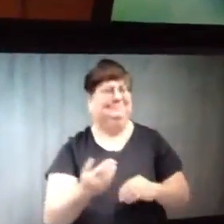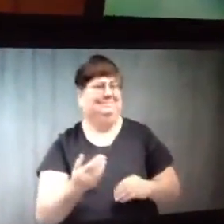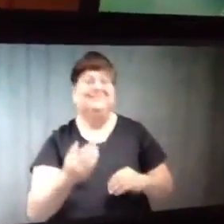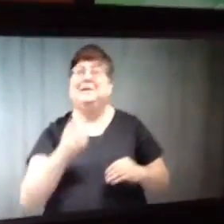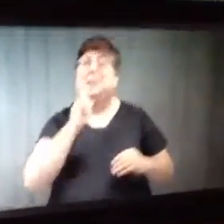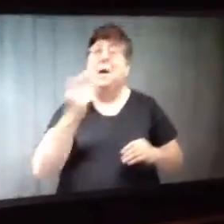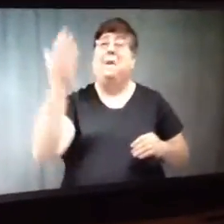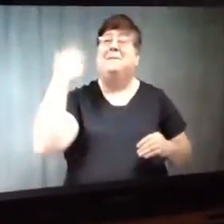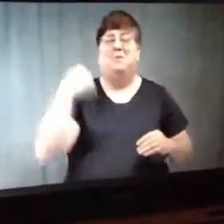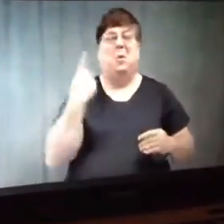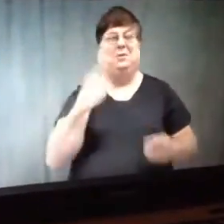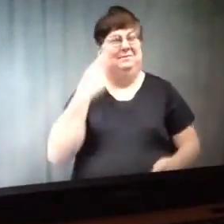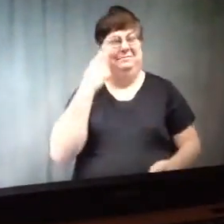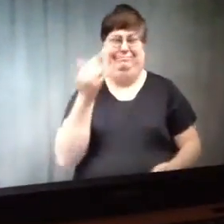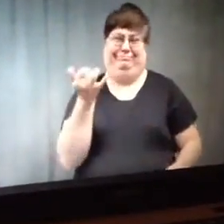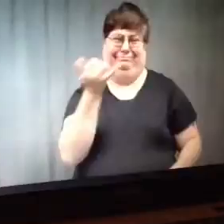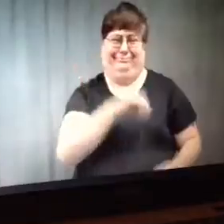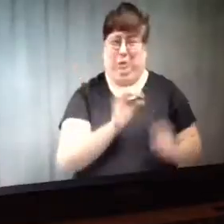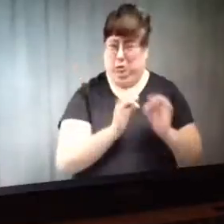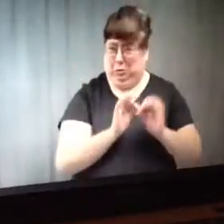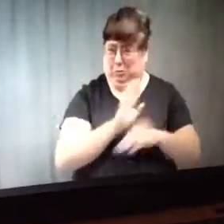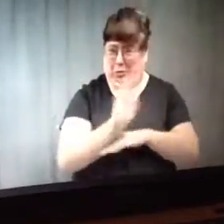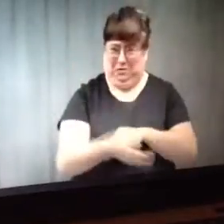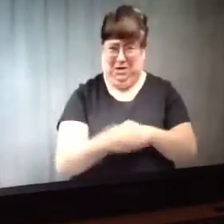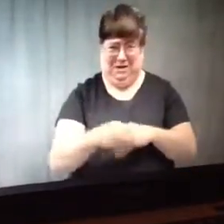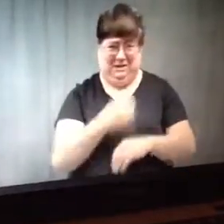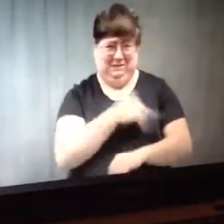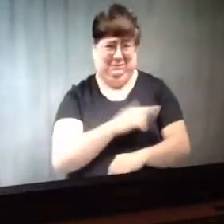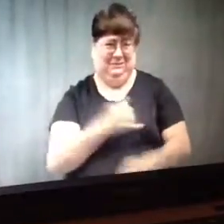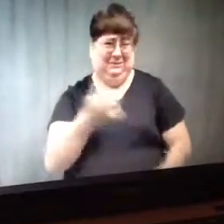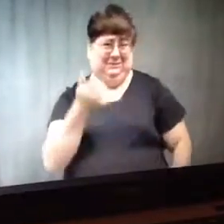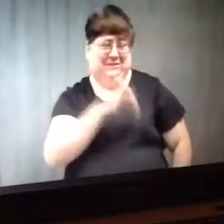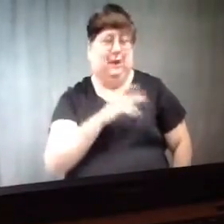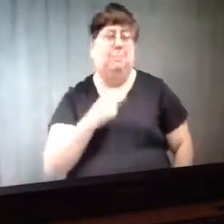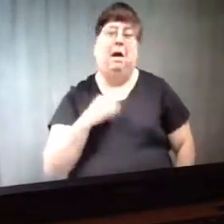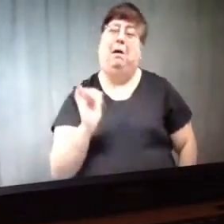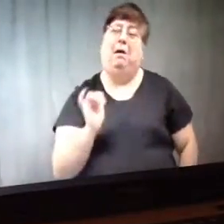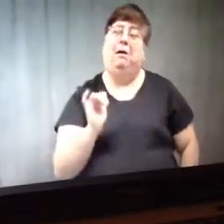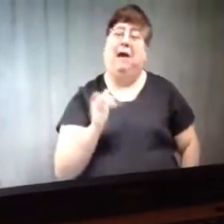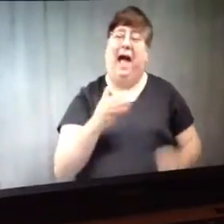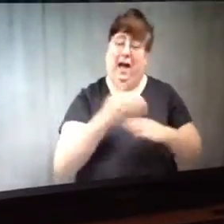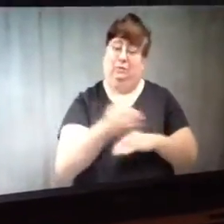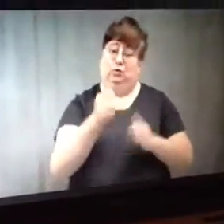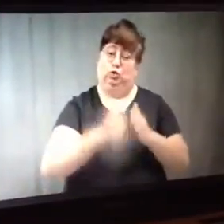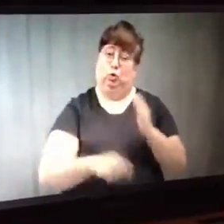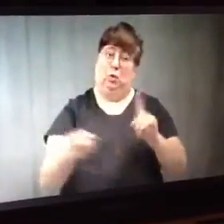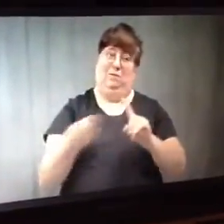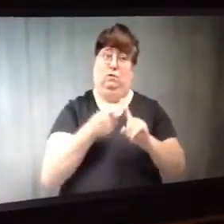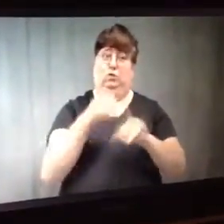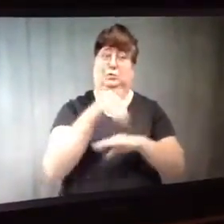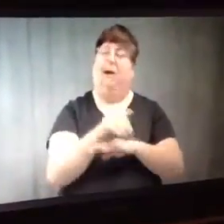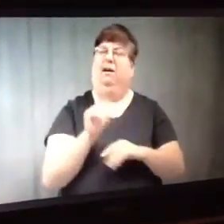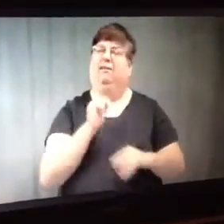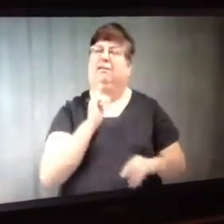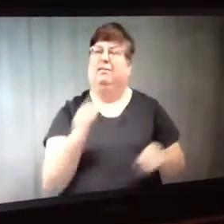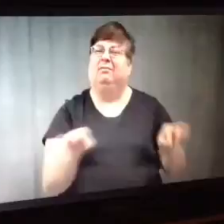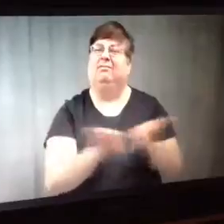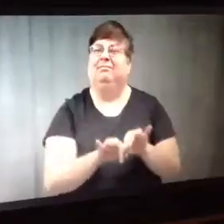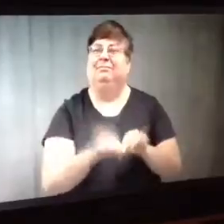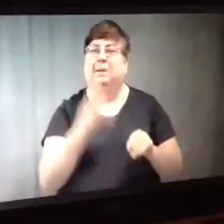So later they gave me an interpreter overnight. And I thought it was kind of silly to have an interpreter overnight at first. But then I kind of realized, first night